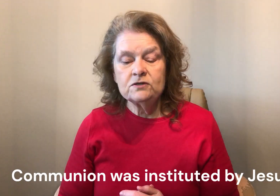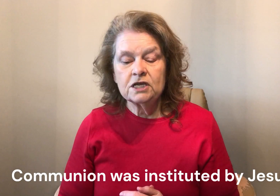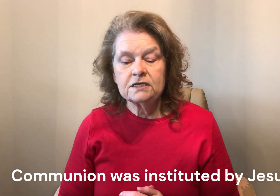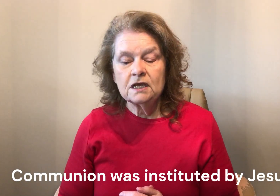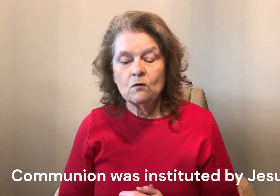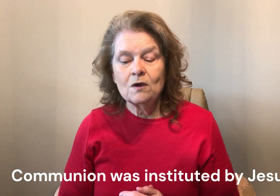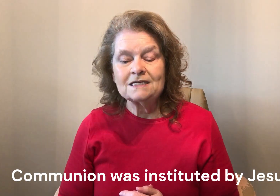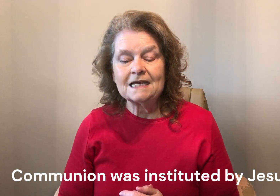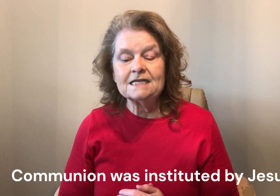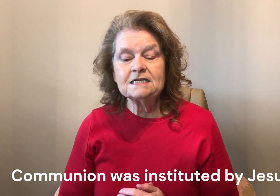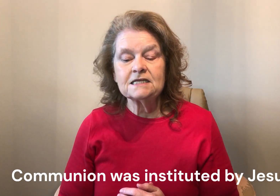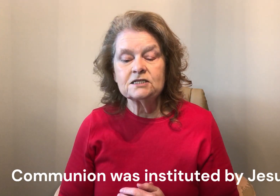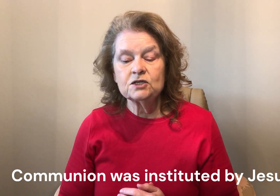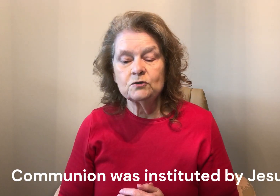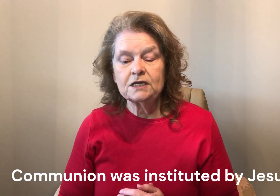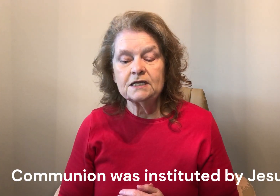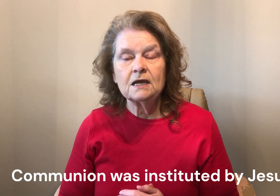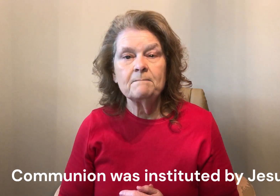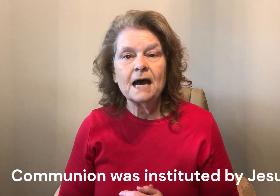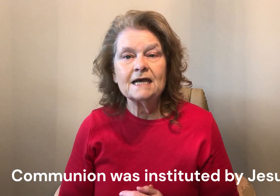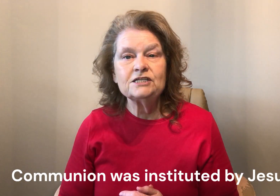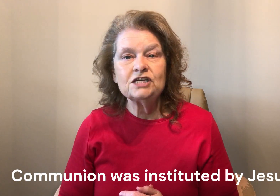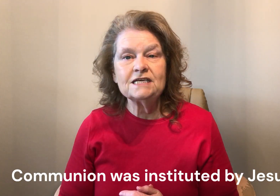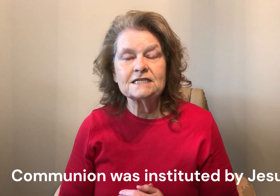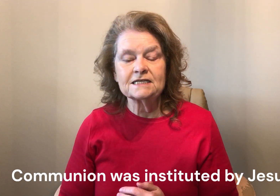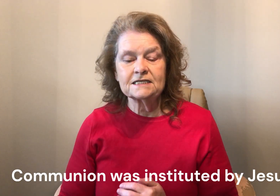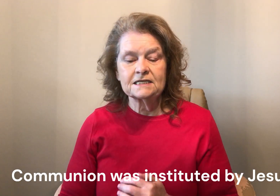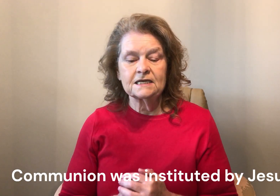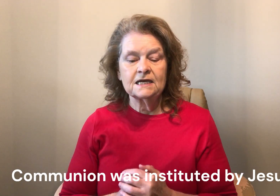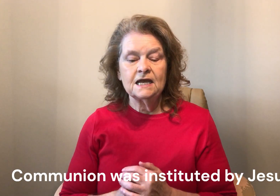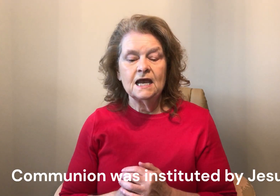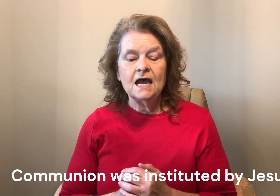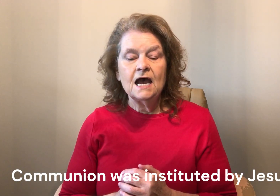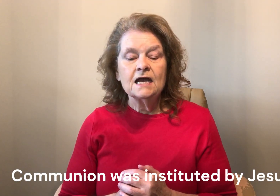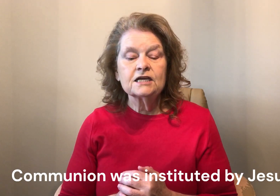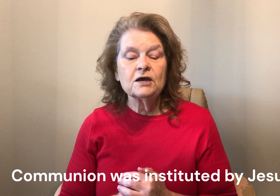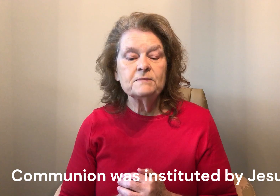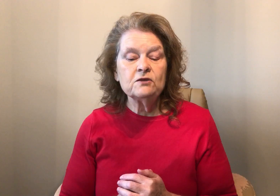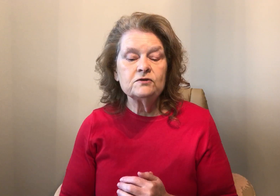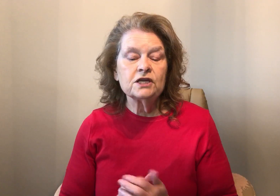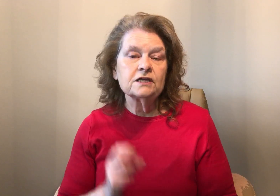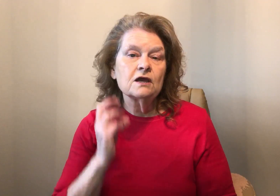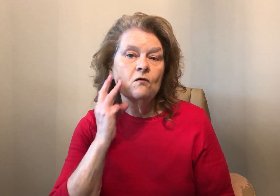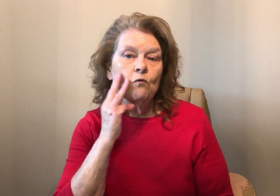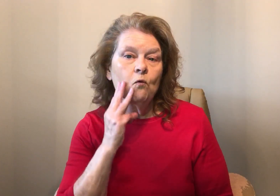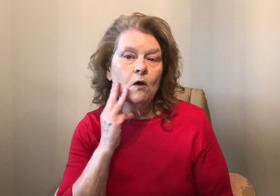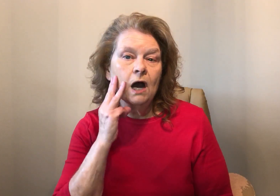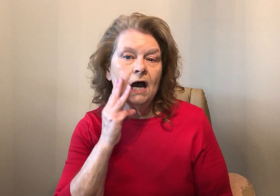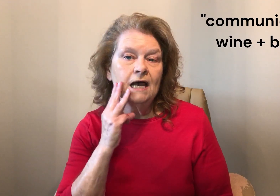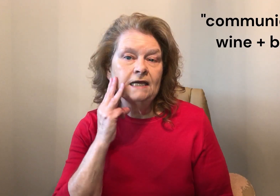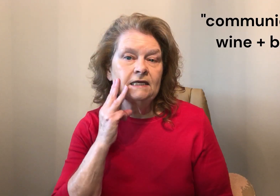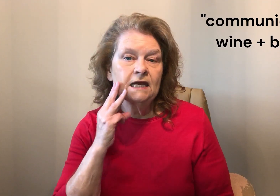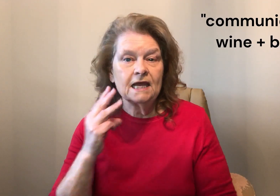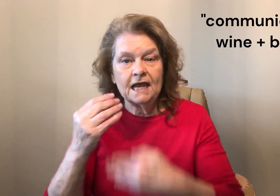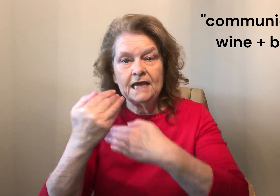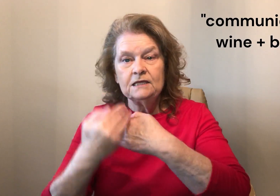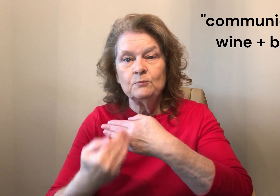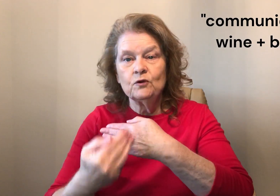Communion was instituted by Jesus. Communion, wine and the